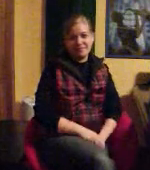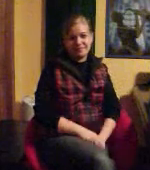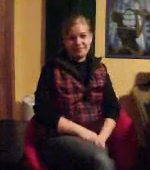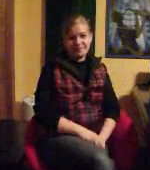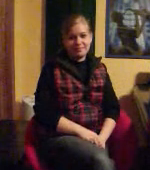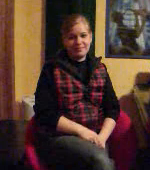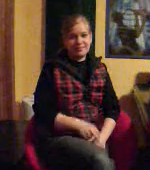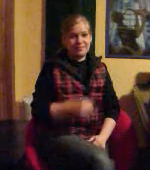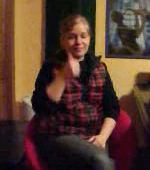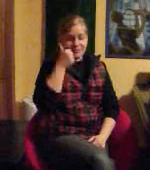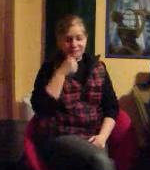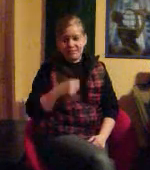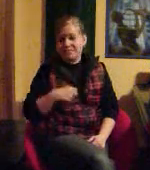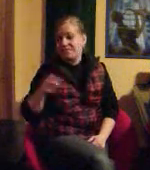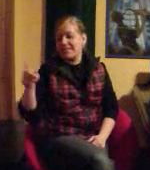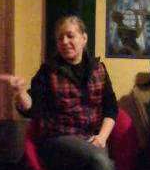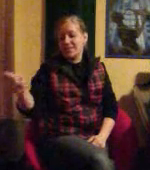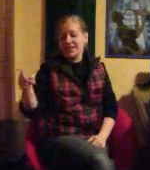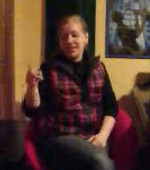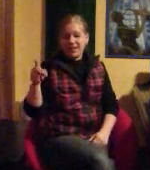and a special little table to eat at,